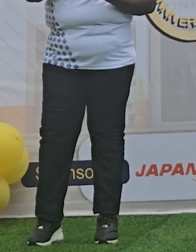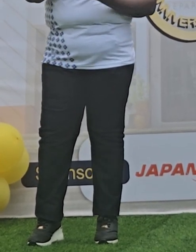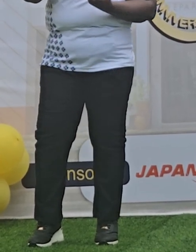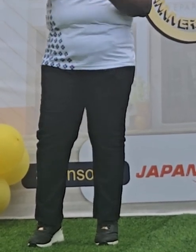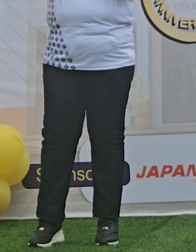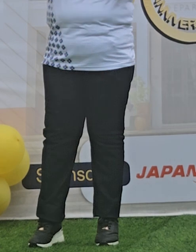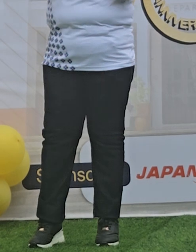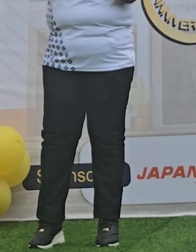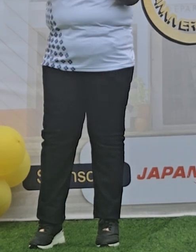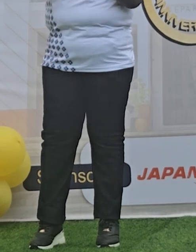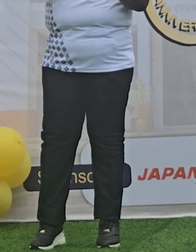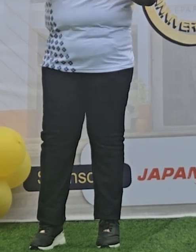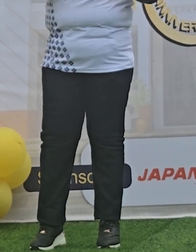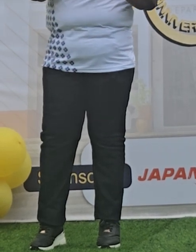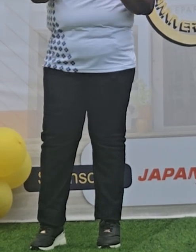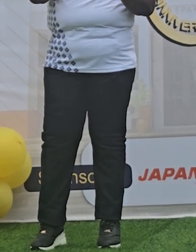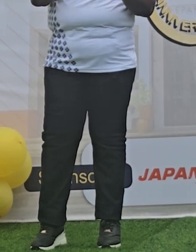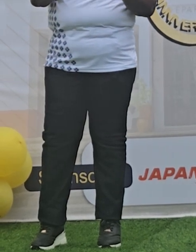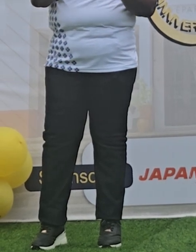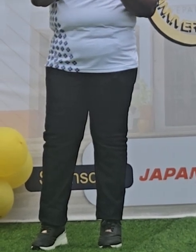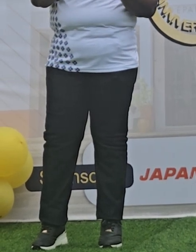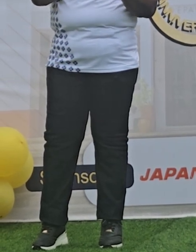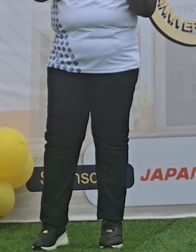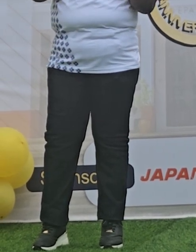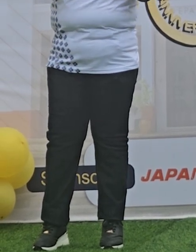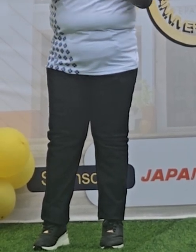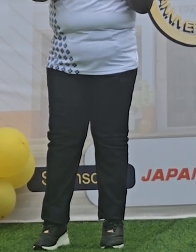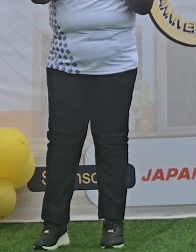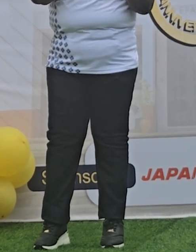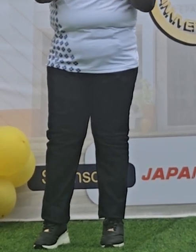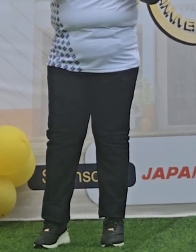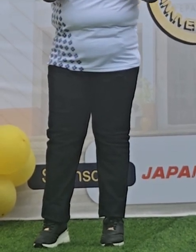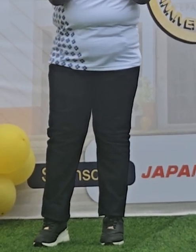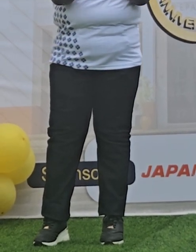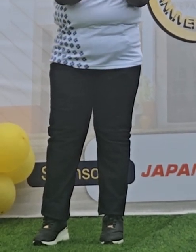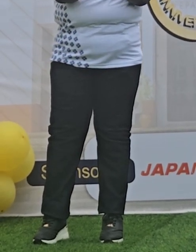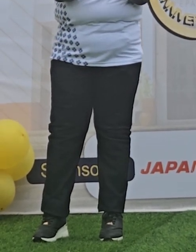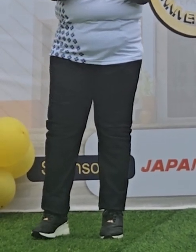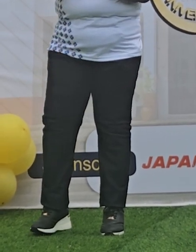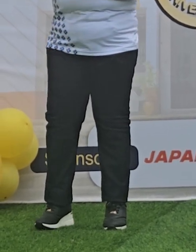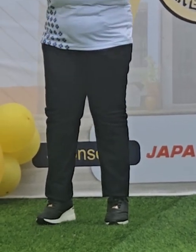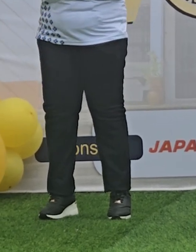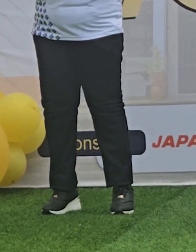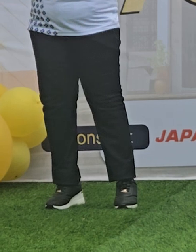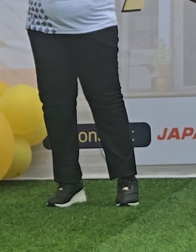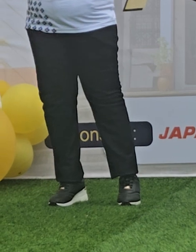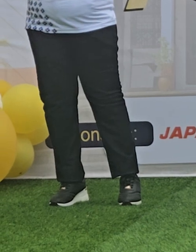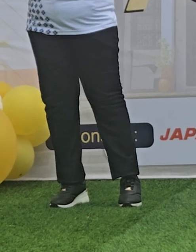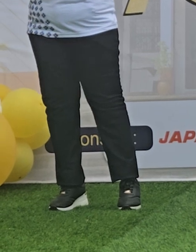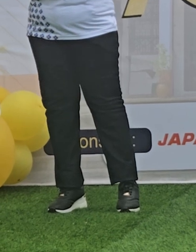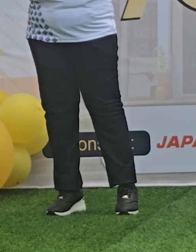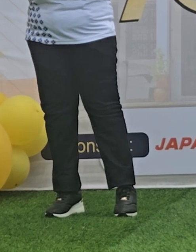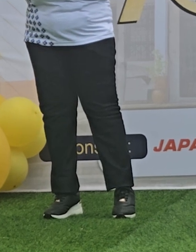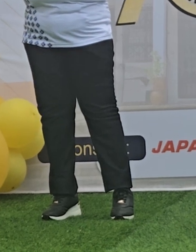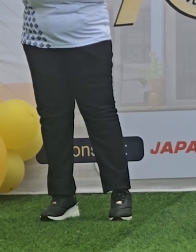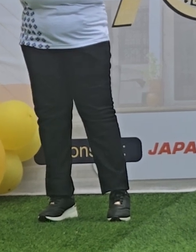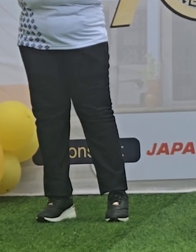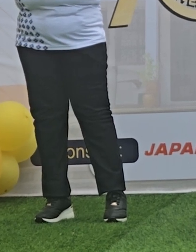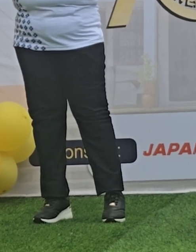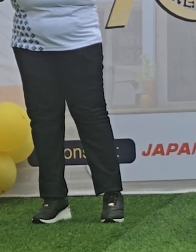specialized or majored in sociology. The BSc was for